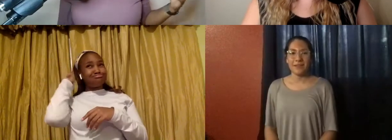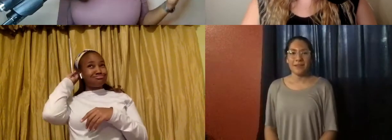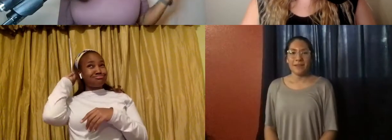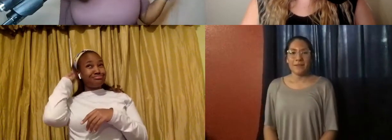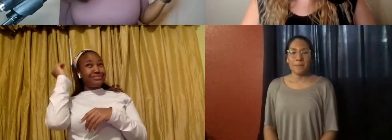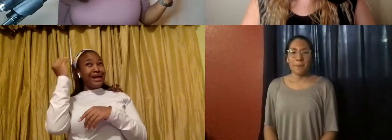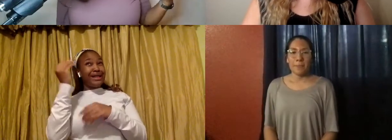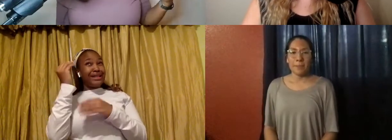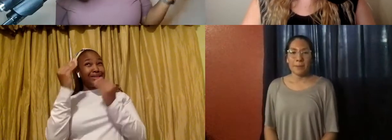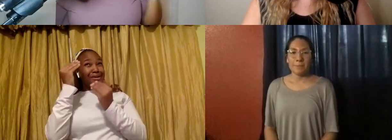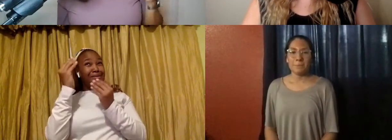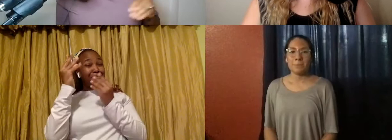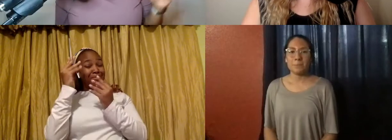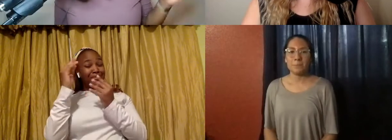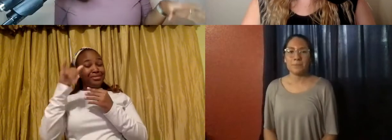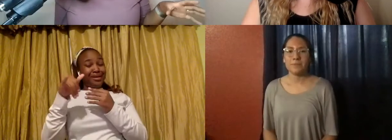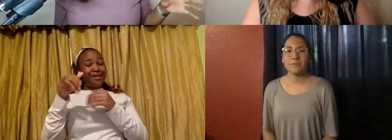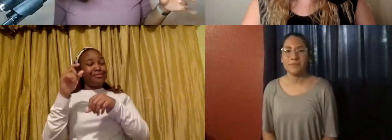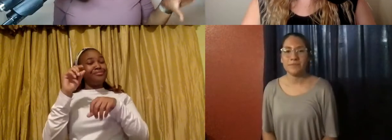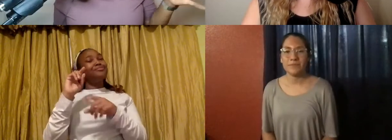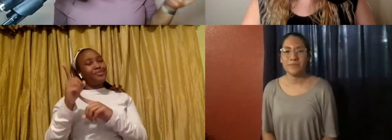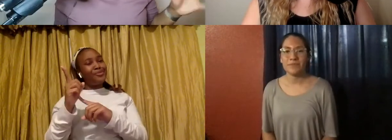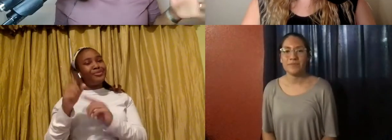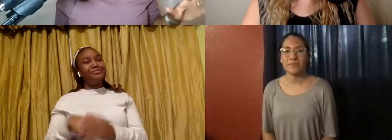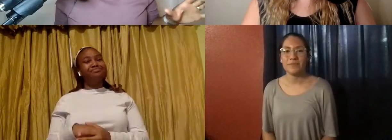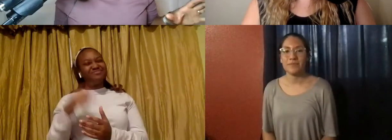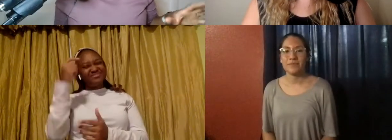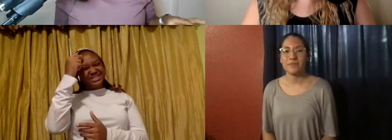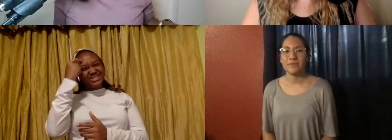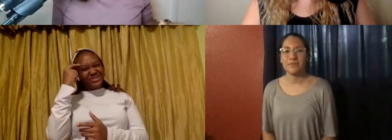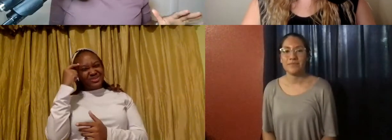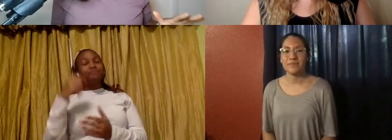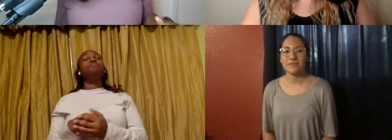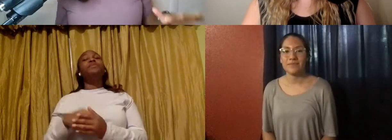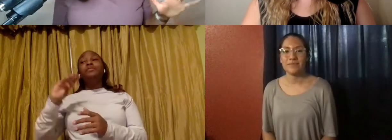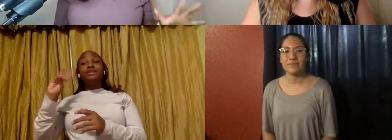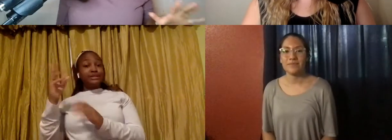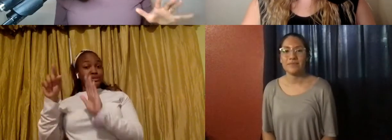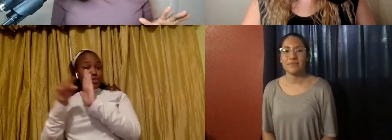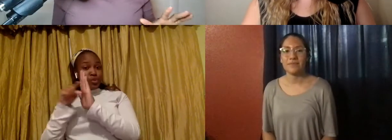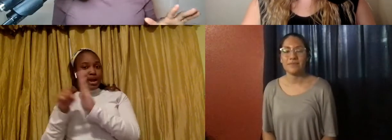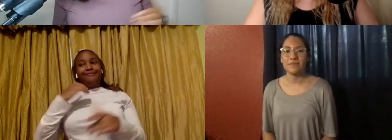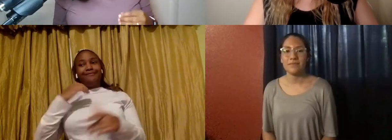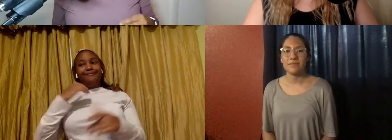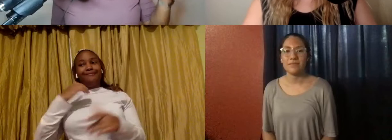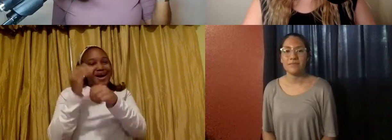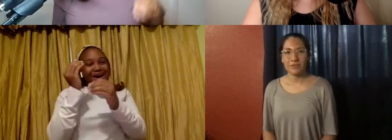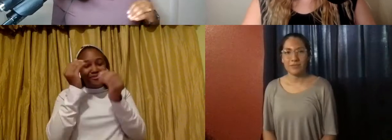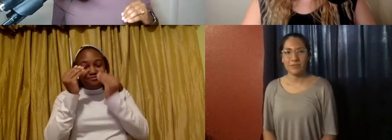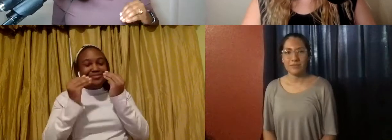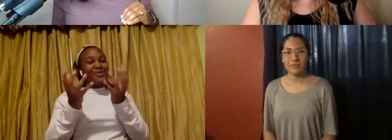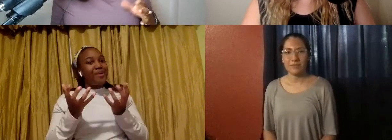Anyways. So yeah, we pull up, it's sixth grade. I think it was like towards the end of the year. So I was like feeling like excited. I